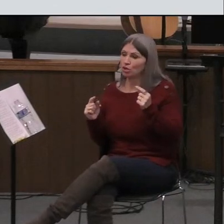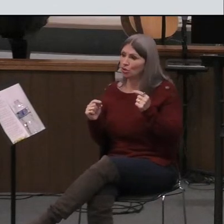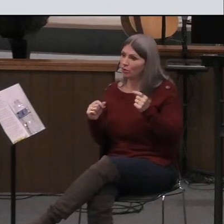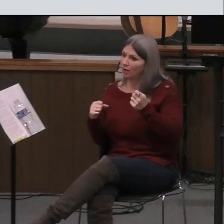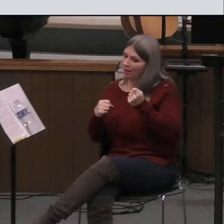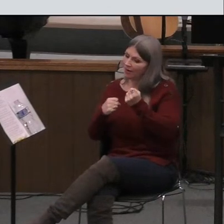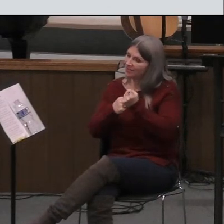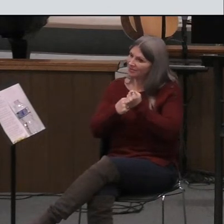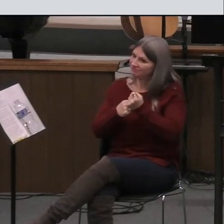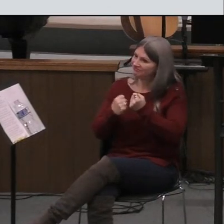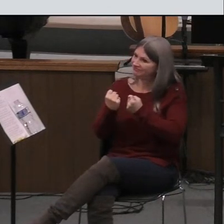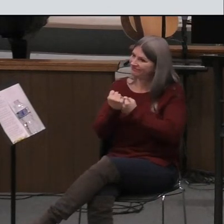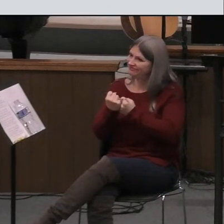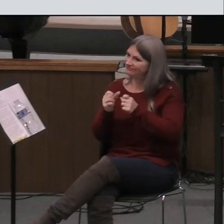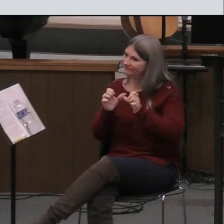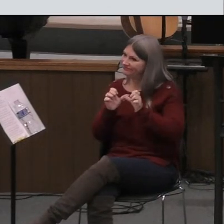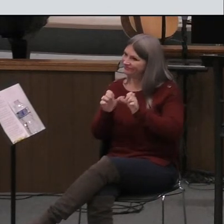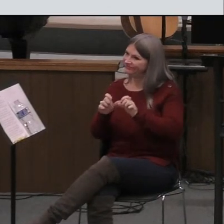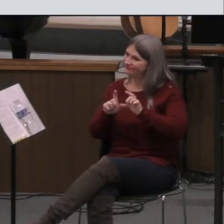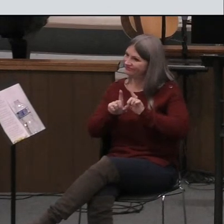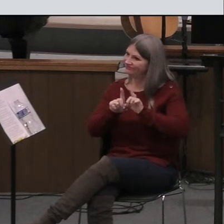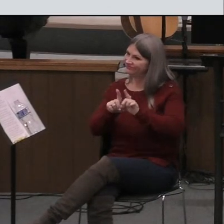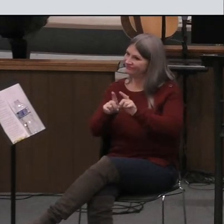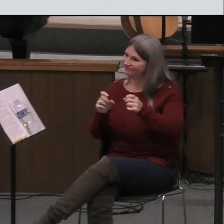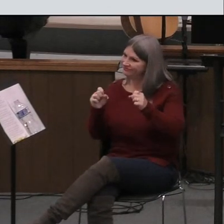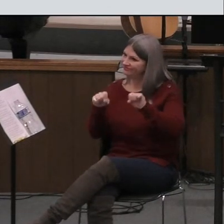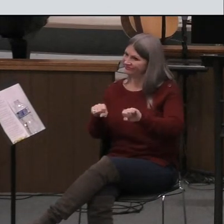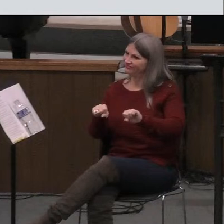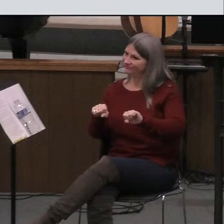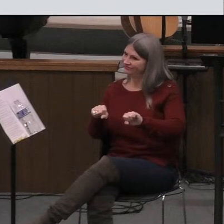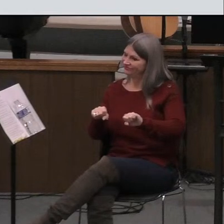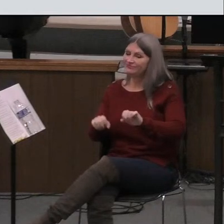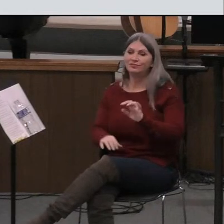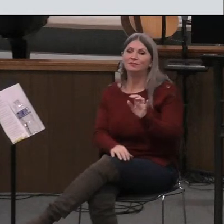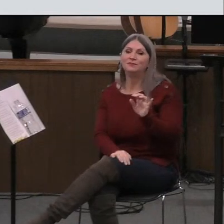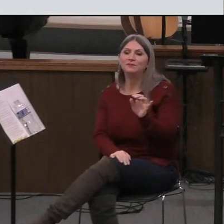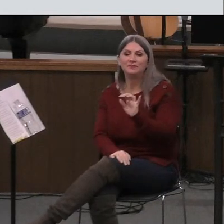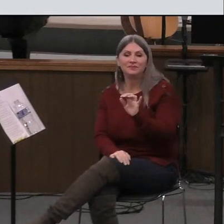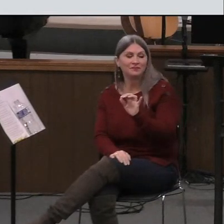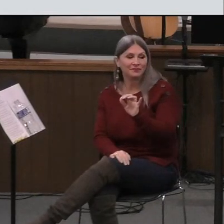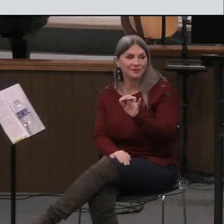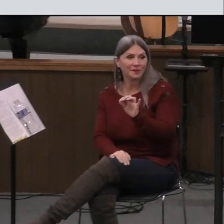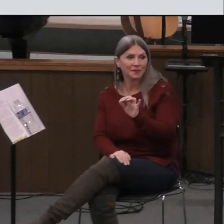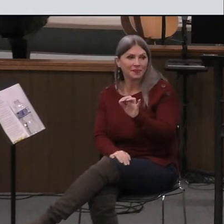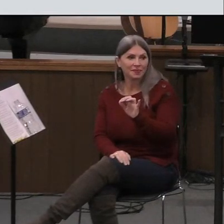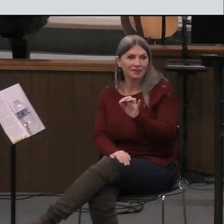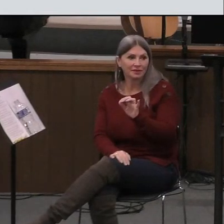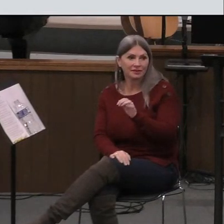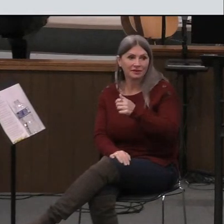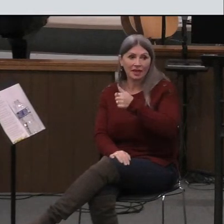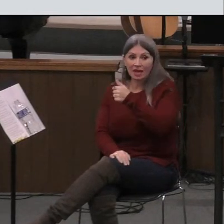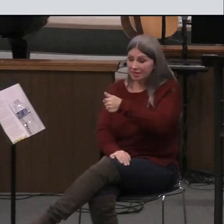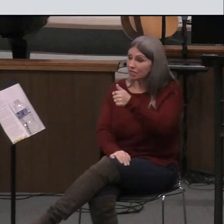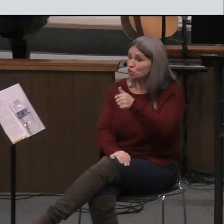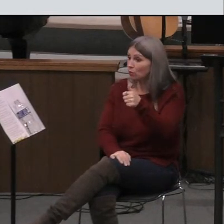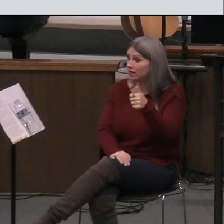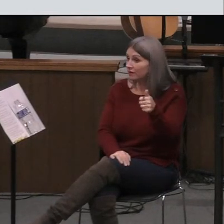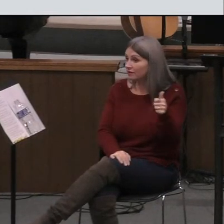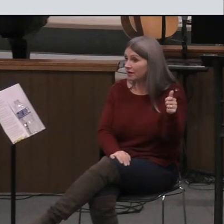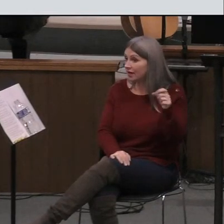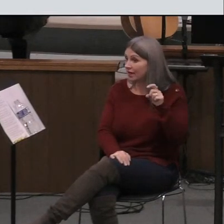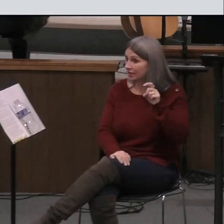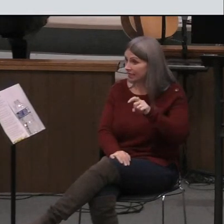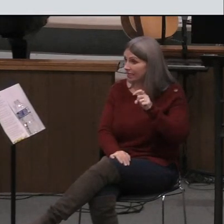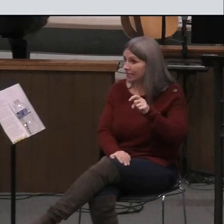stay walking on the true path and every one of us needs